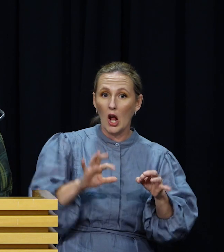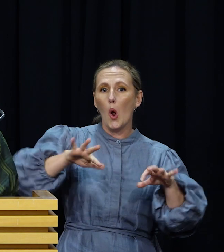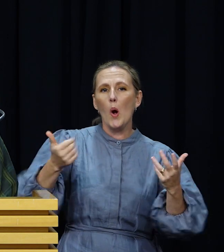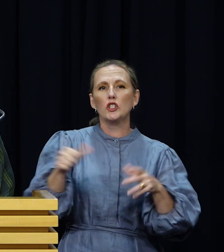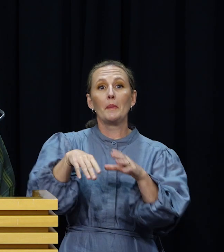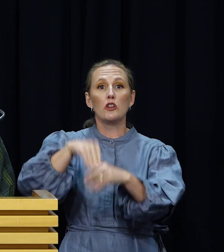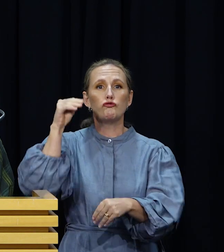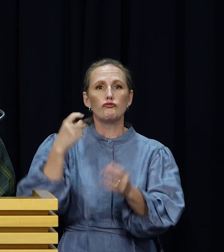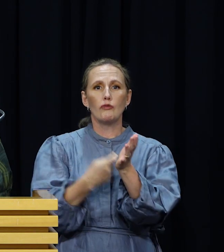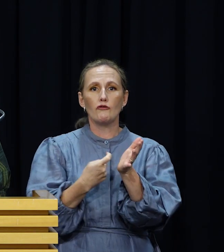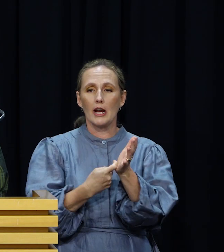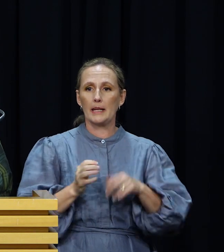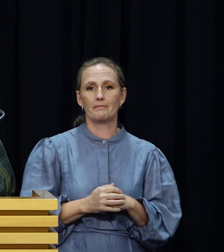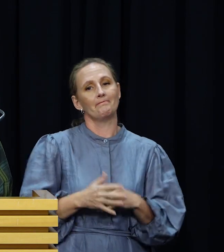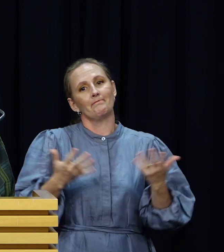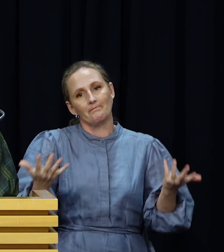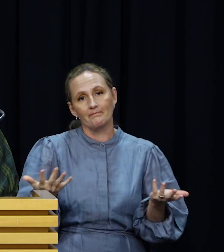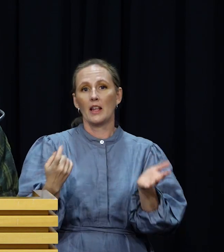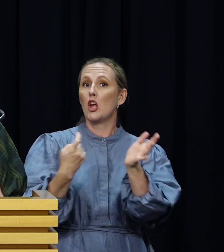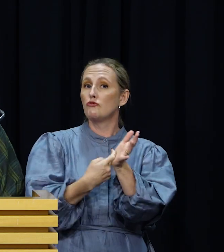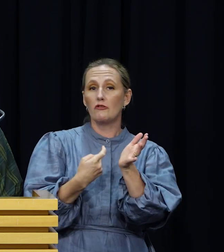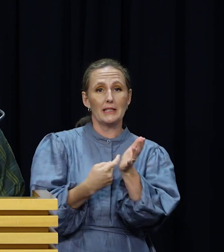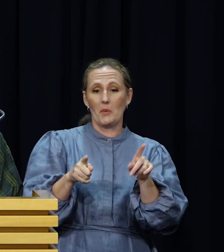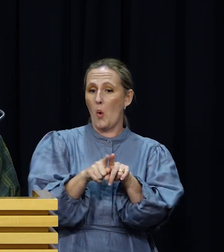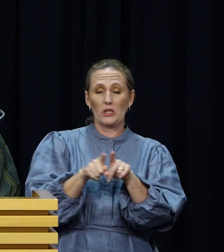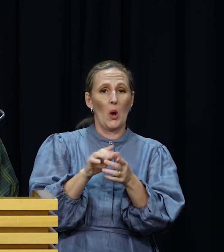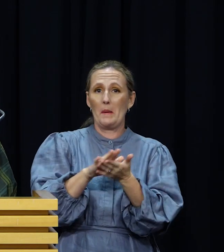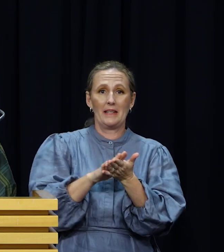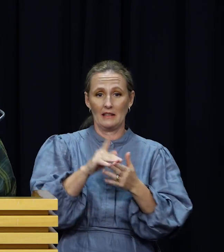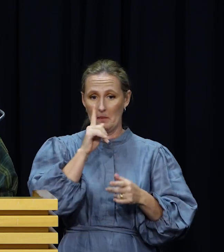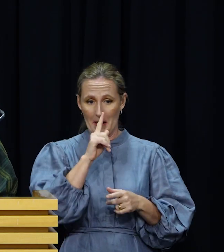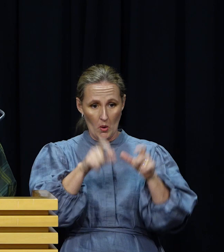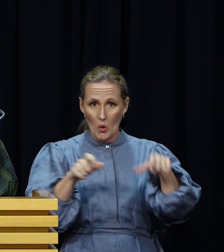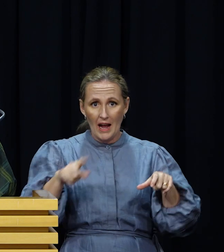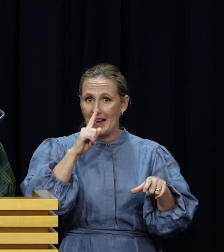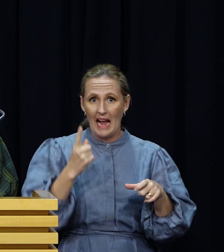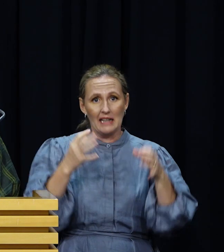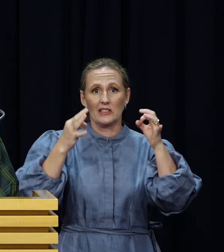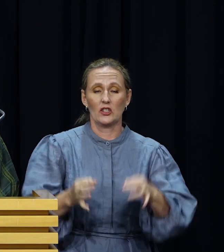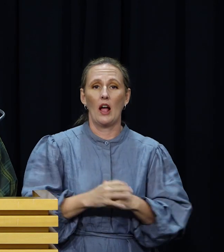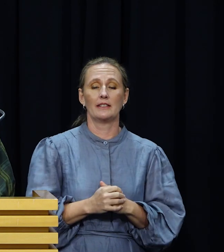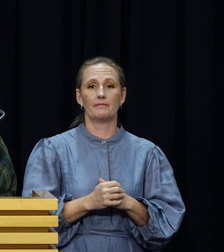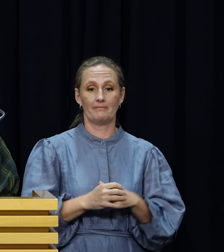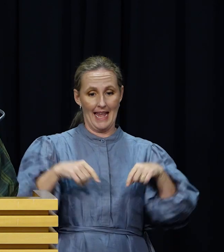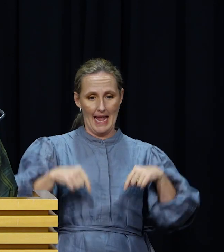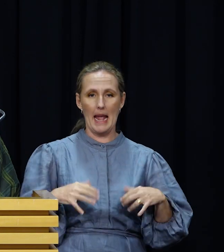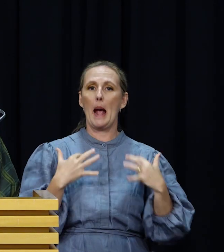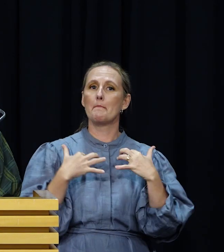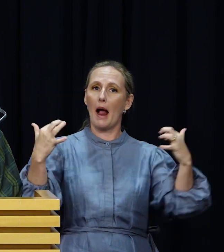those who the law affects also don't get to have a say. At least in Parliament, we have the provisions in place,